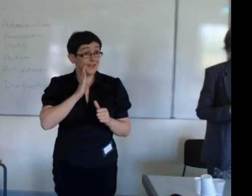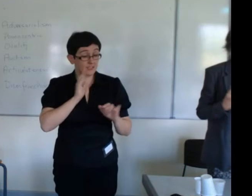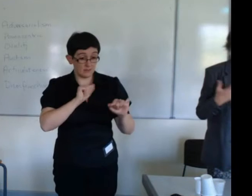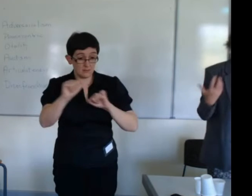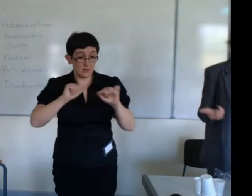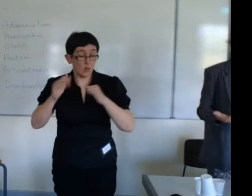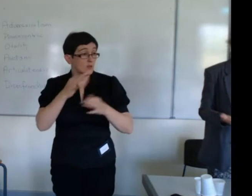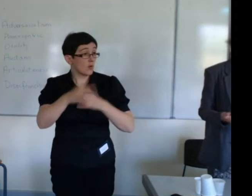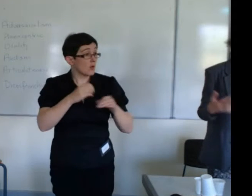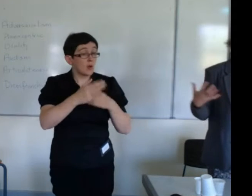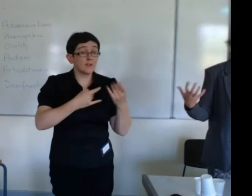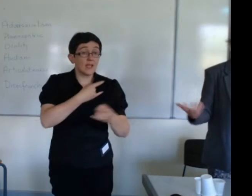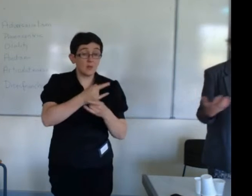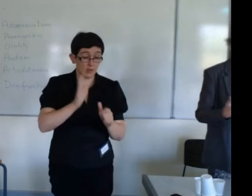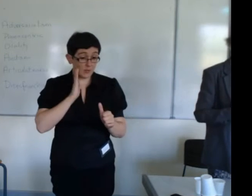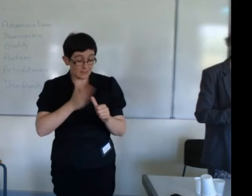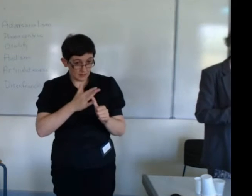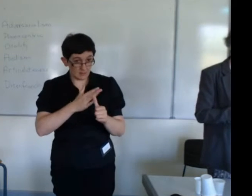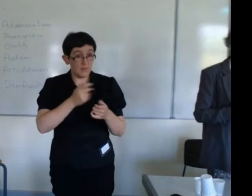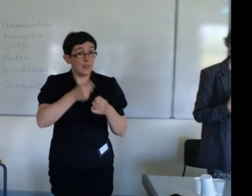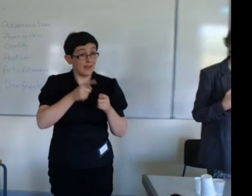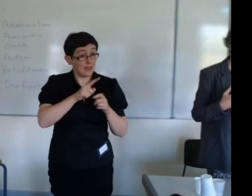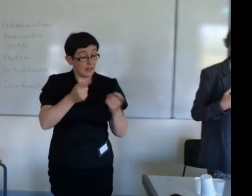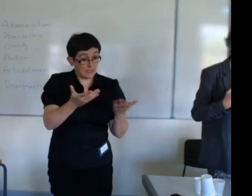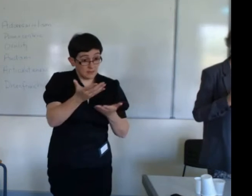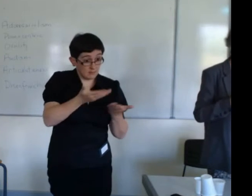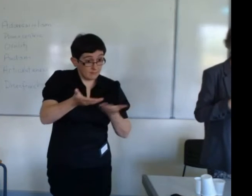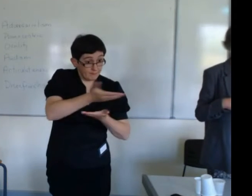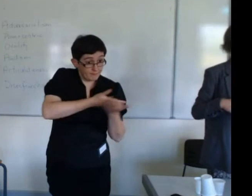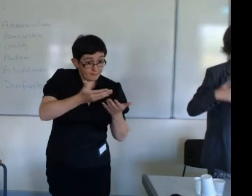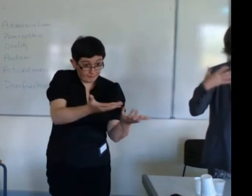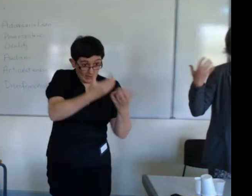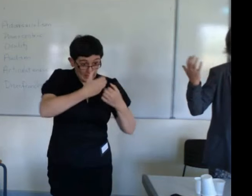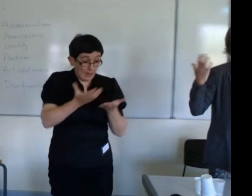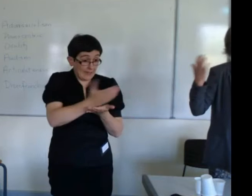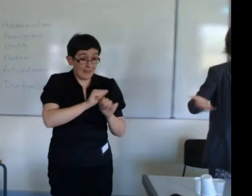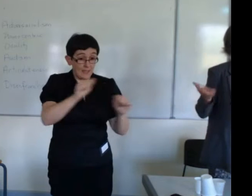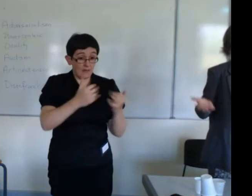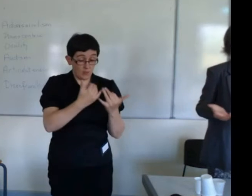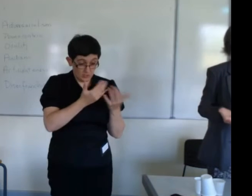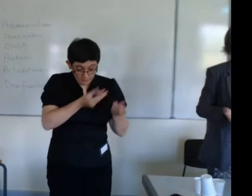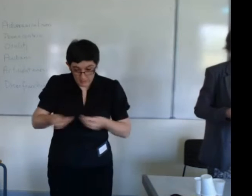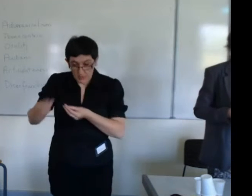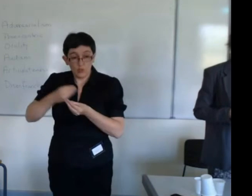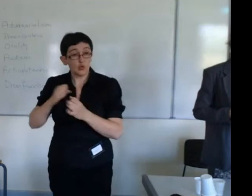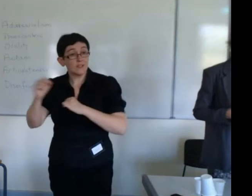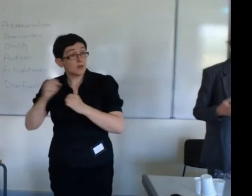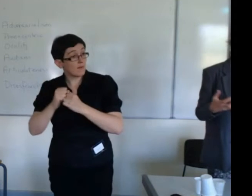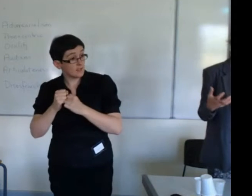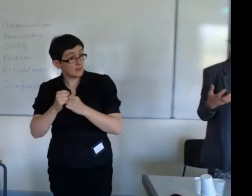ground, what's happening, and we try and feed that into the other arm of our organisation, so our services are listening to that. And